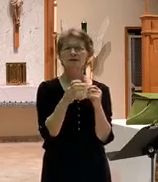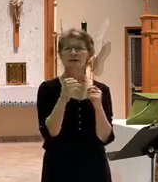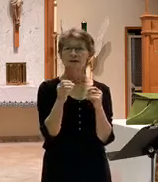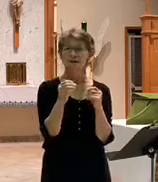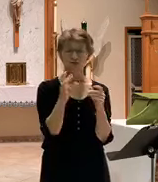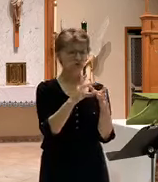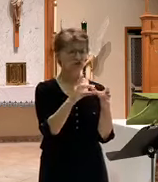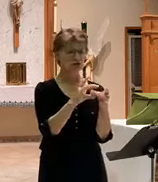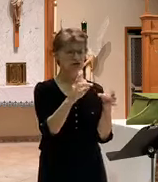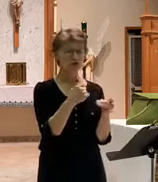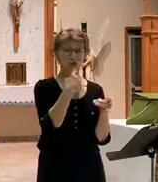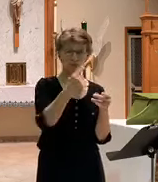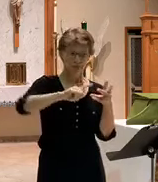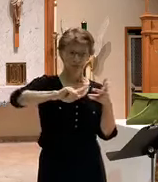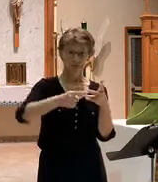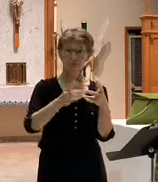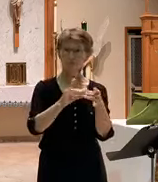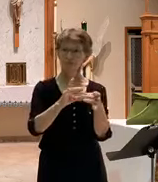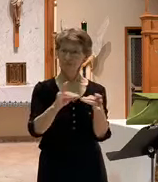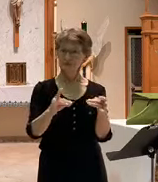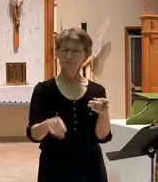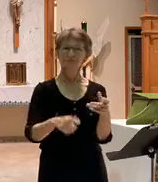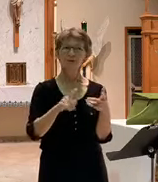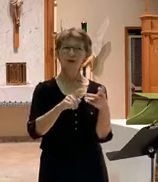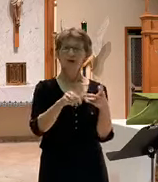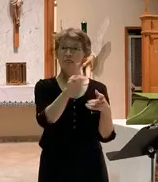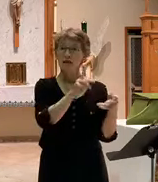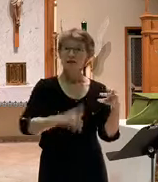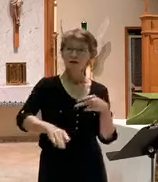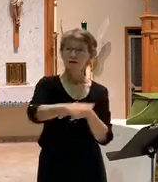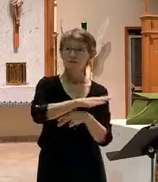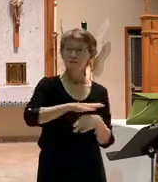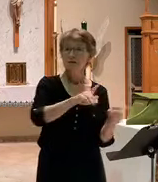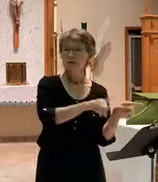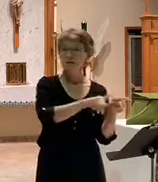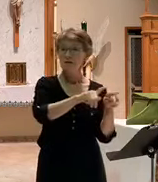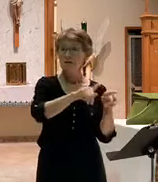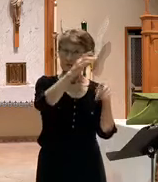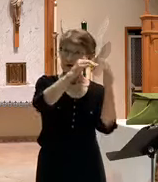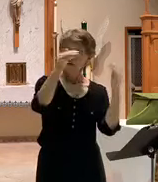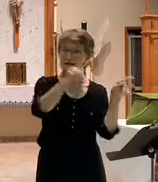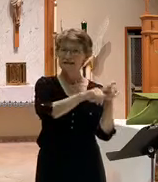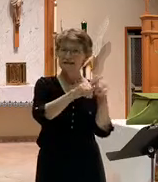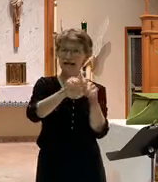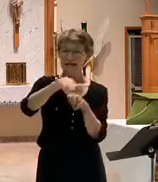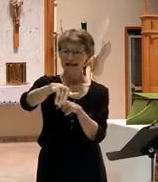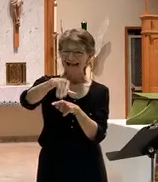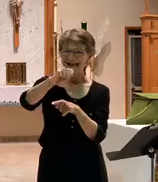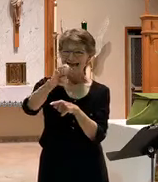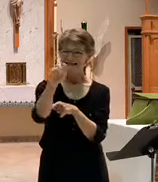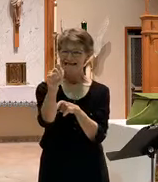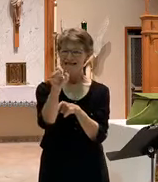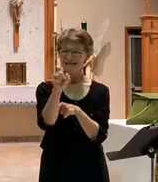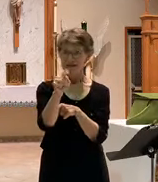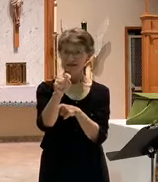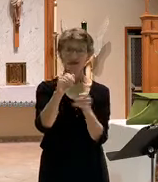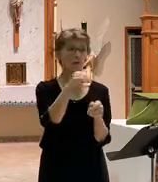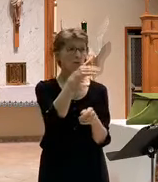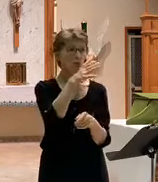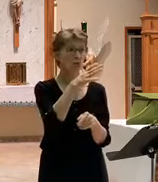He spoke to them another parable. 'The kingdom of heaven is like yeast that a woman took